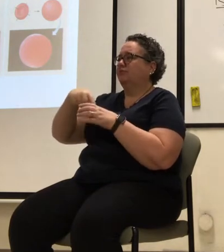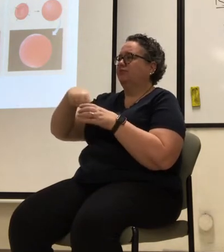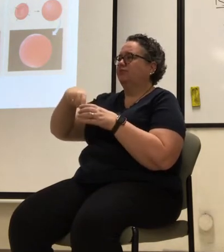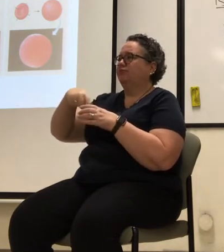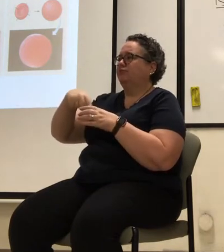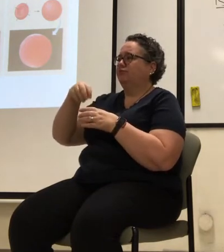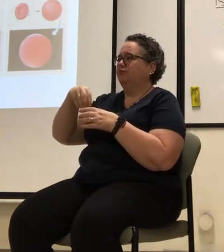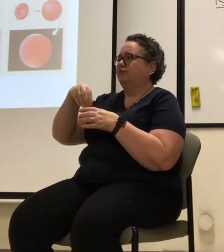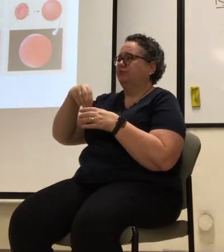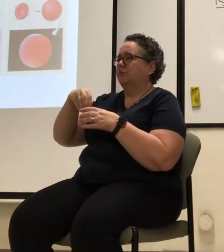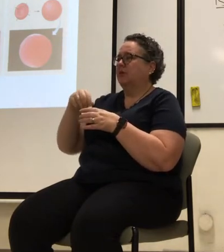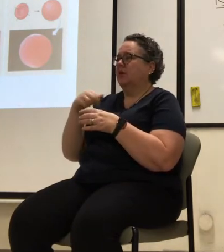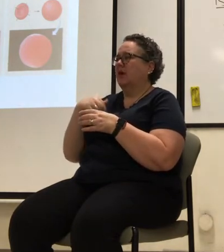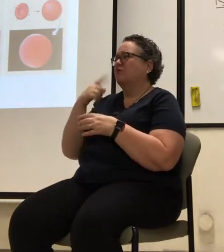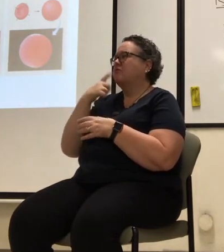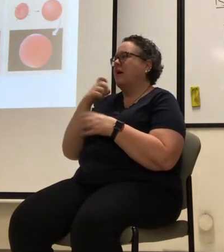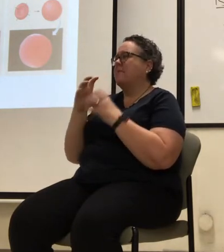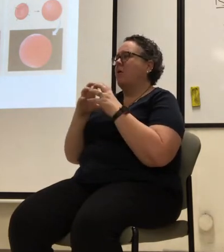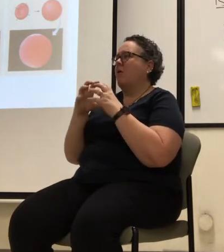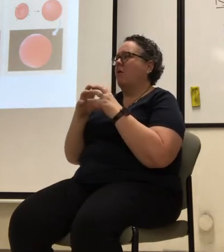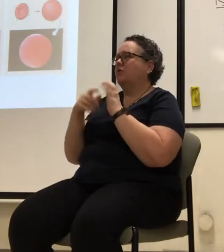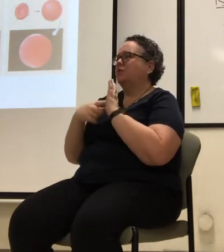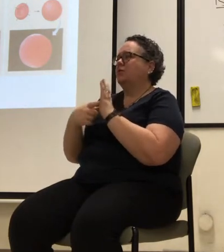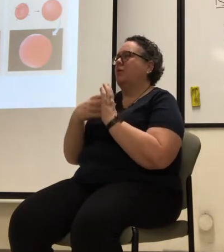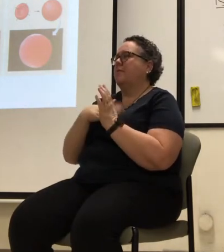I'll just put a red ball to illustrate.